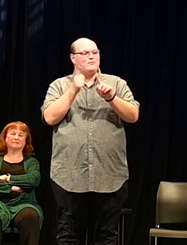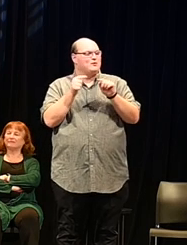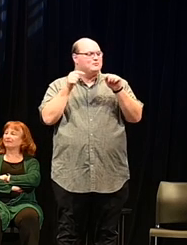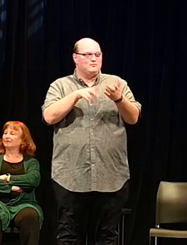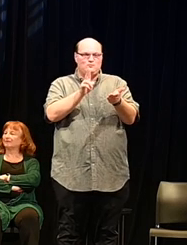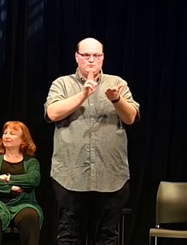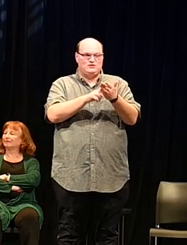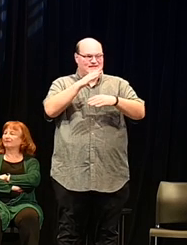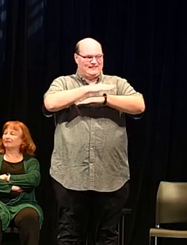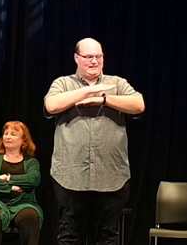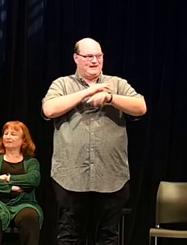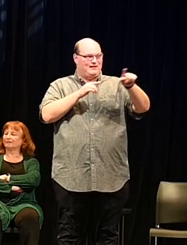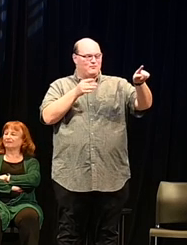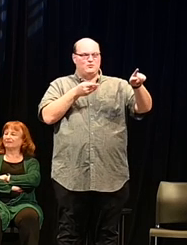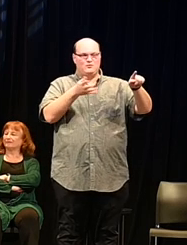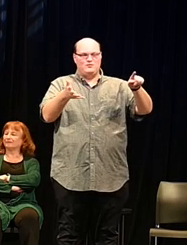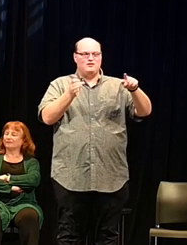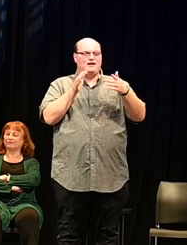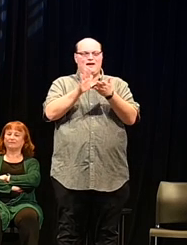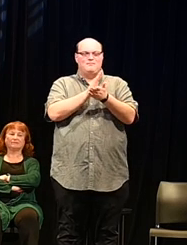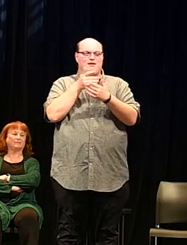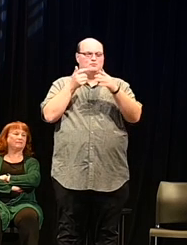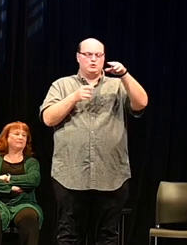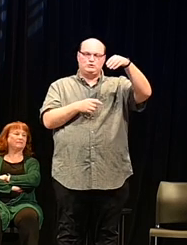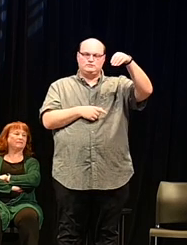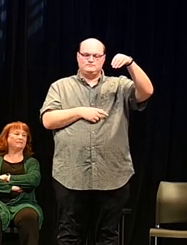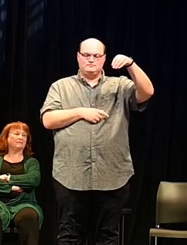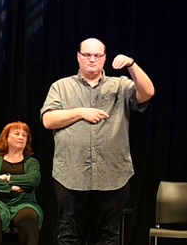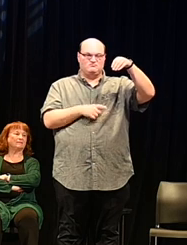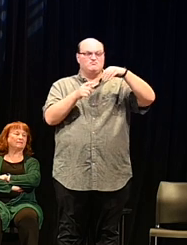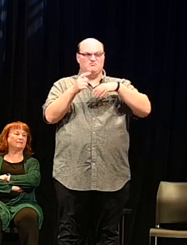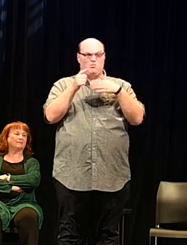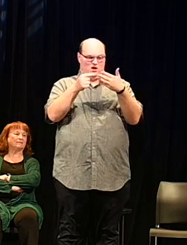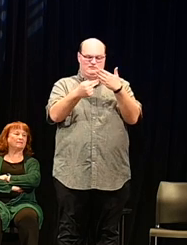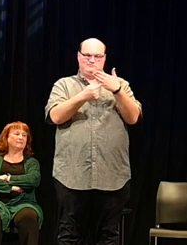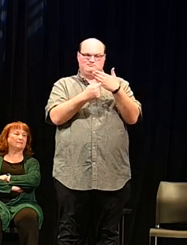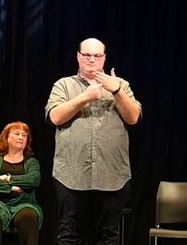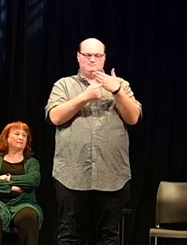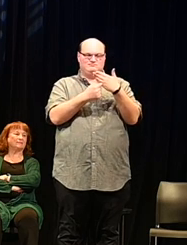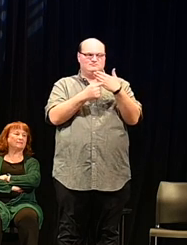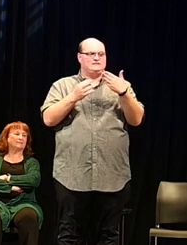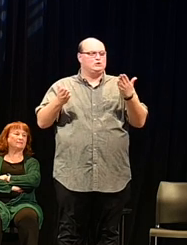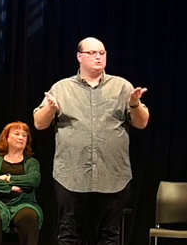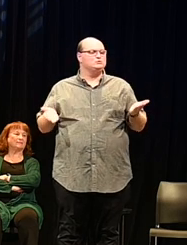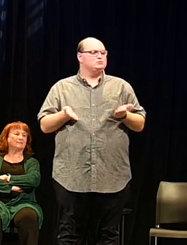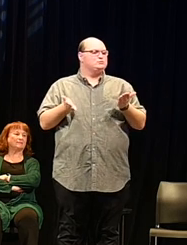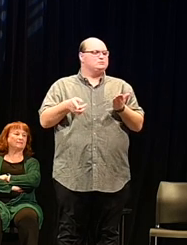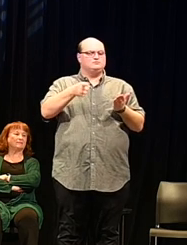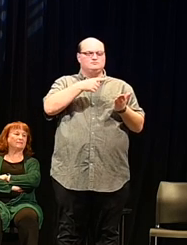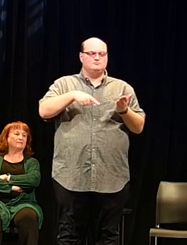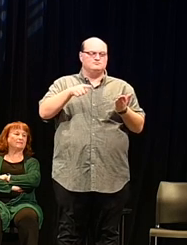and checked in, you were handed a half sheet of paper. And on one side of it, it encouraged you